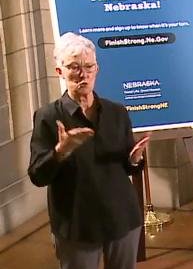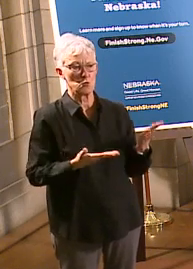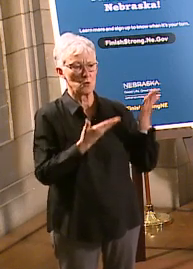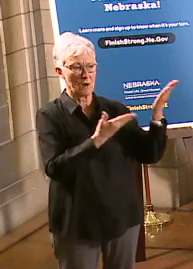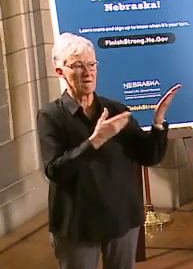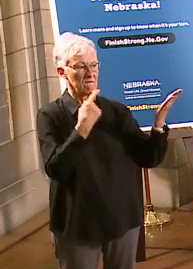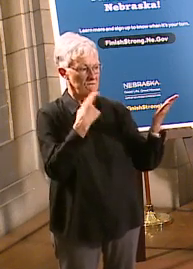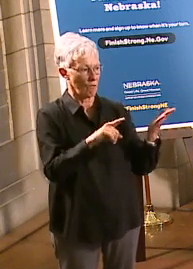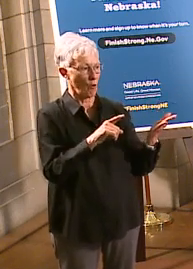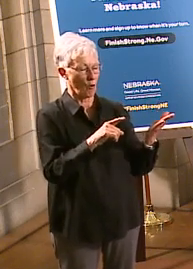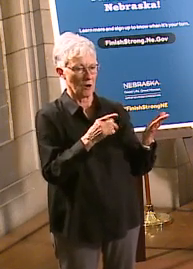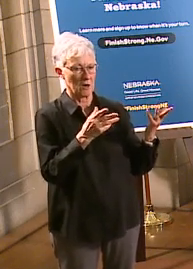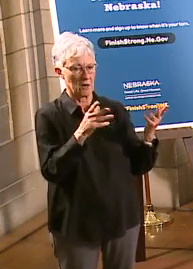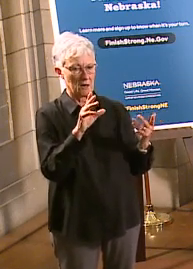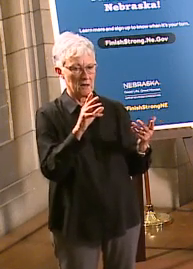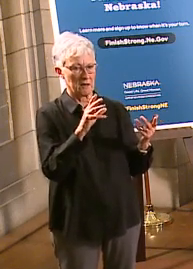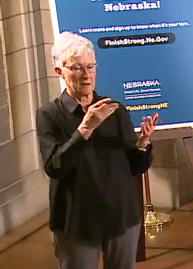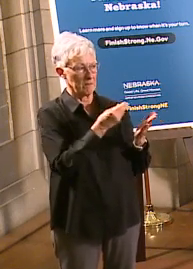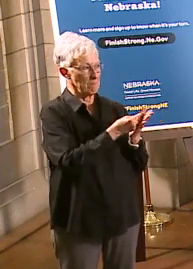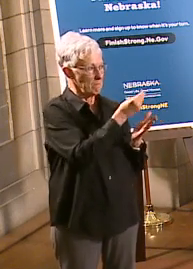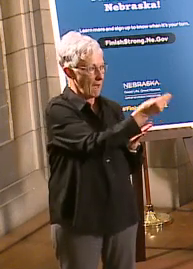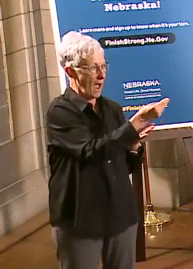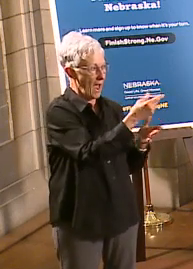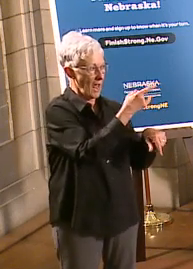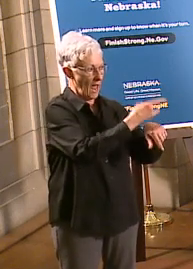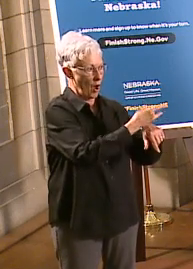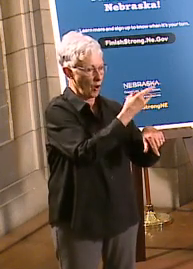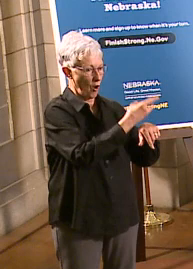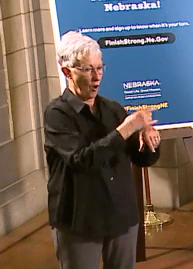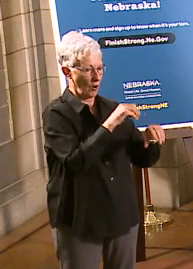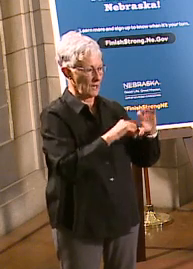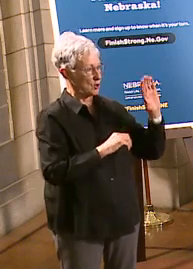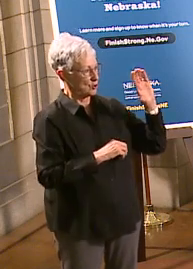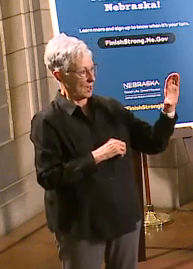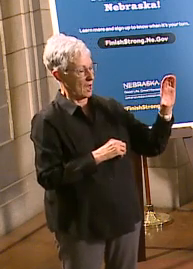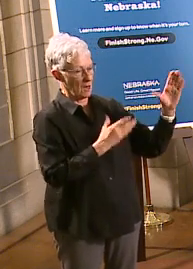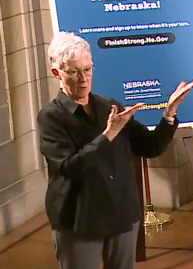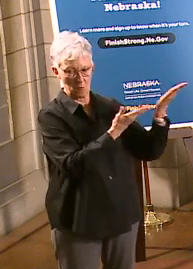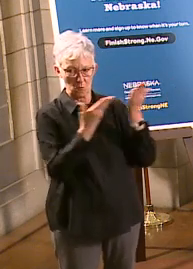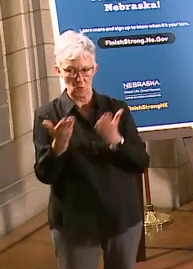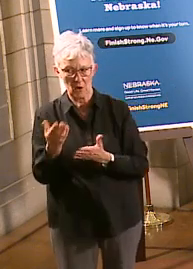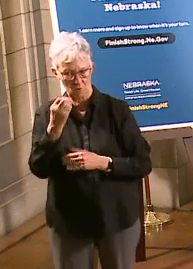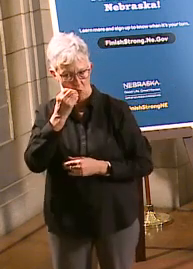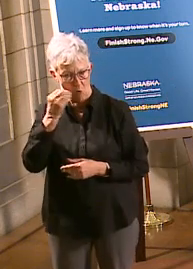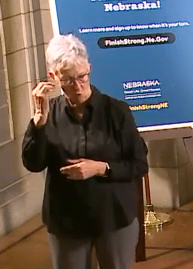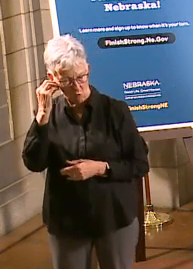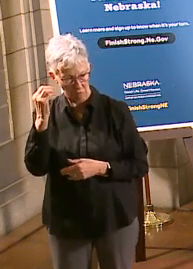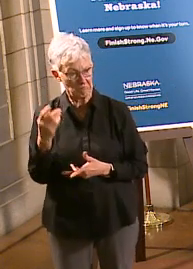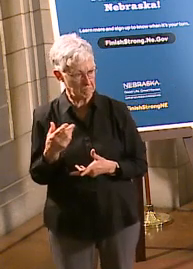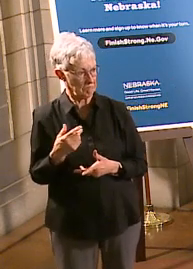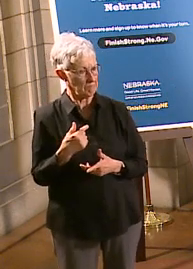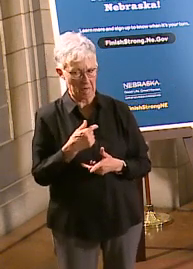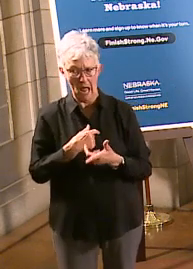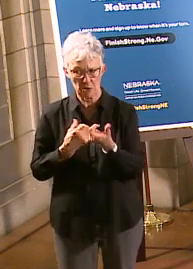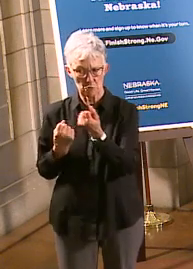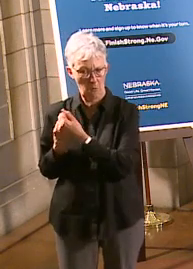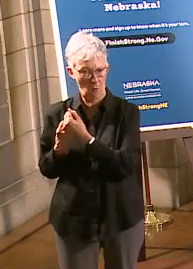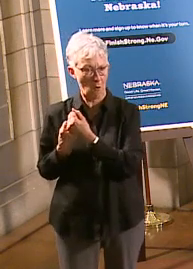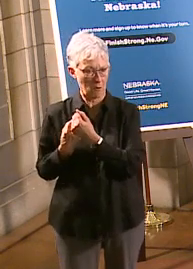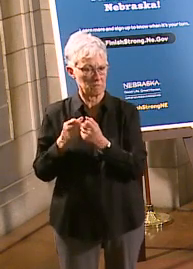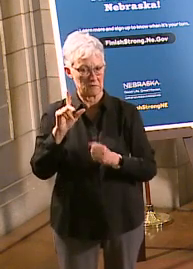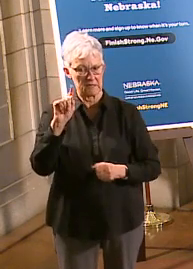purchasing alcohol by the drink? So the answer is yes. Absolutely support what Senator Geist is doing with regard to making that